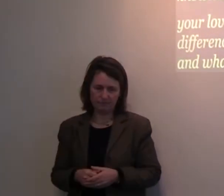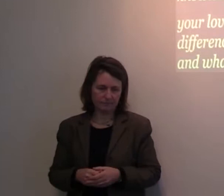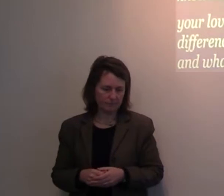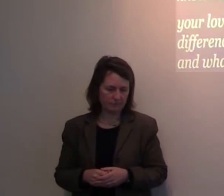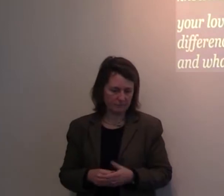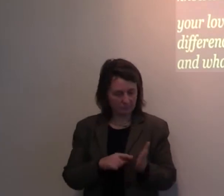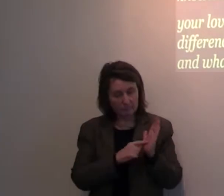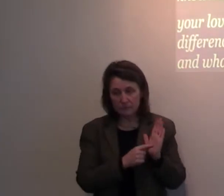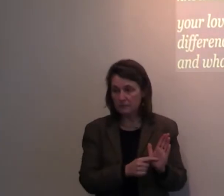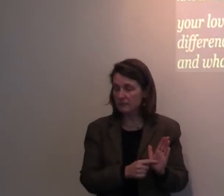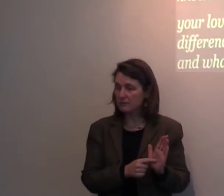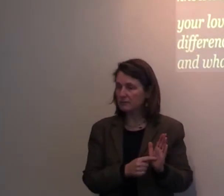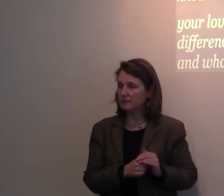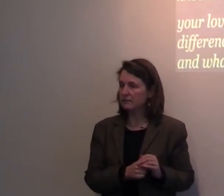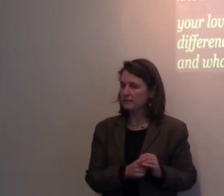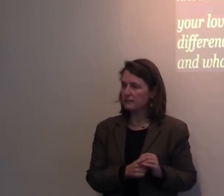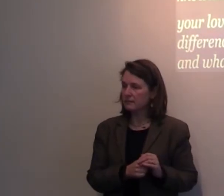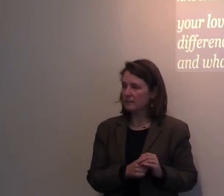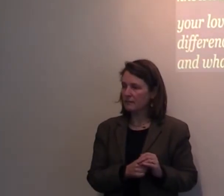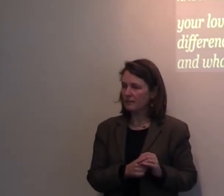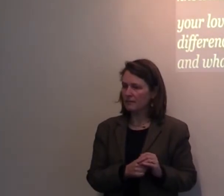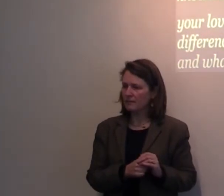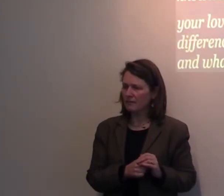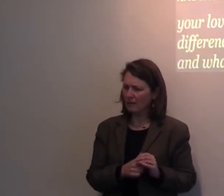Quote, this is my prayer for you,